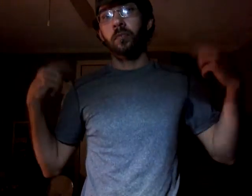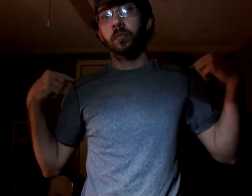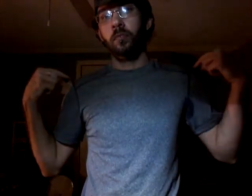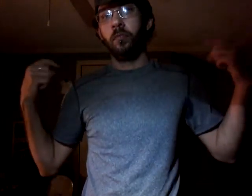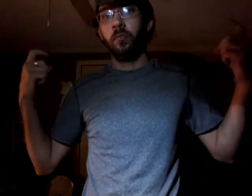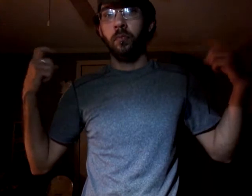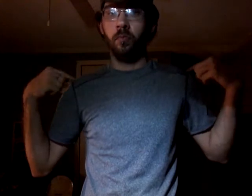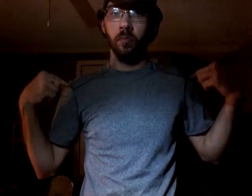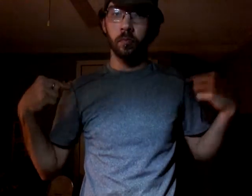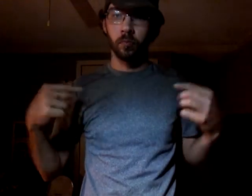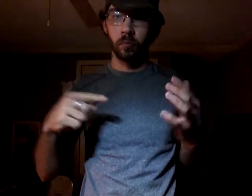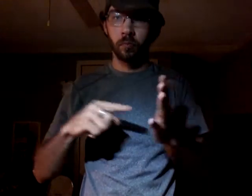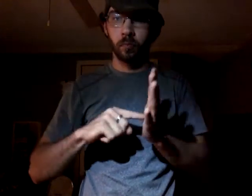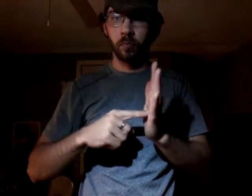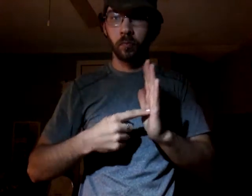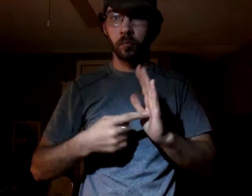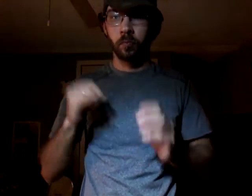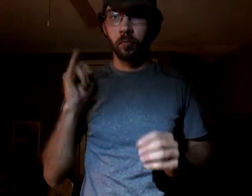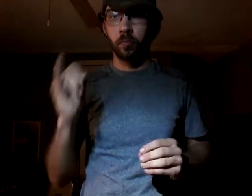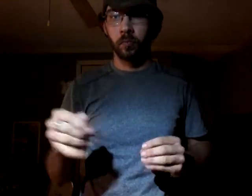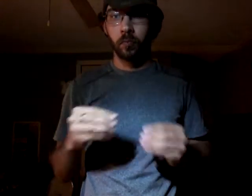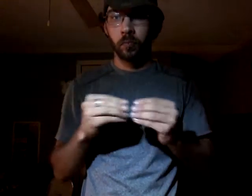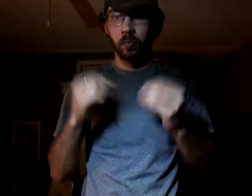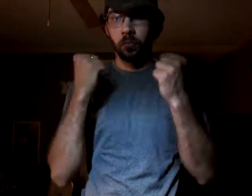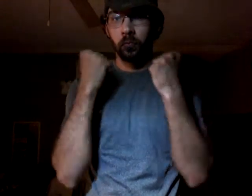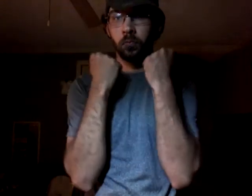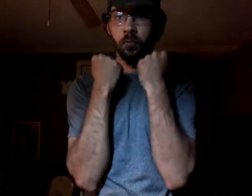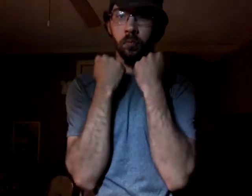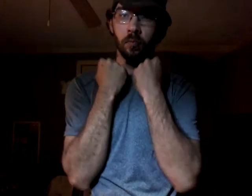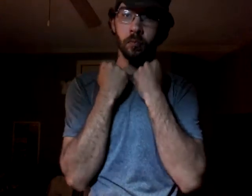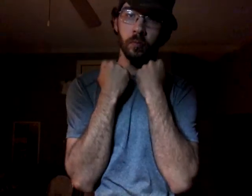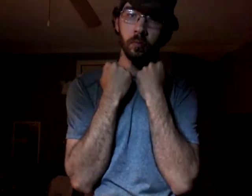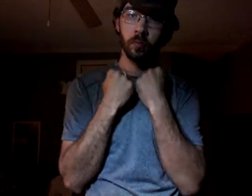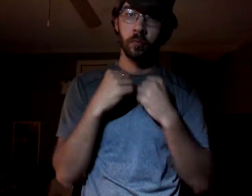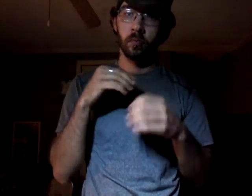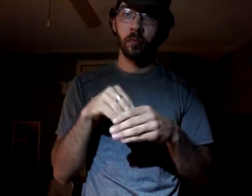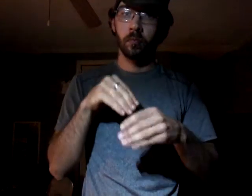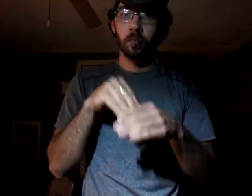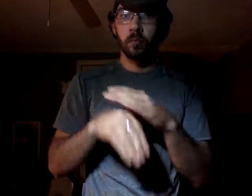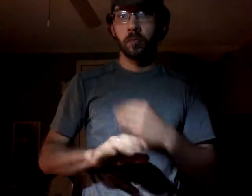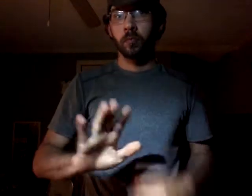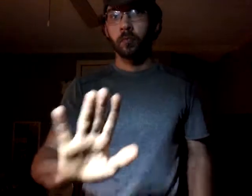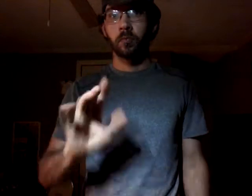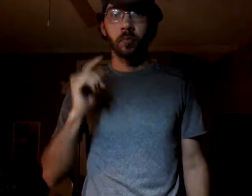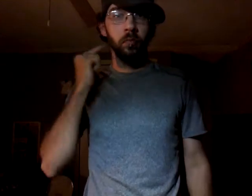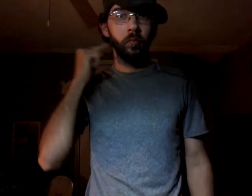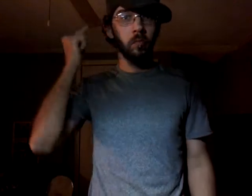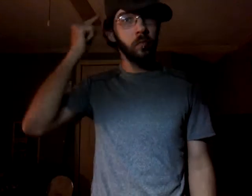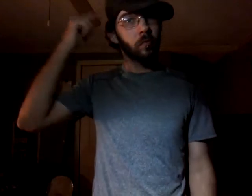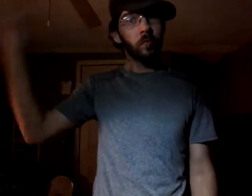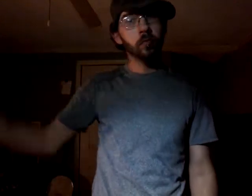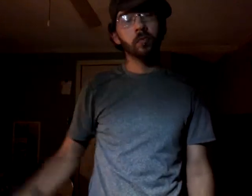shoulders prove that it's colder Inside your head